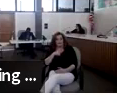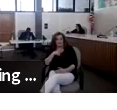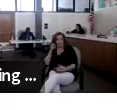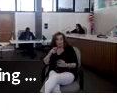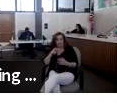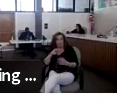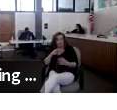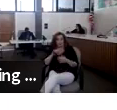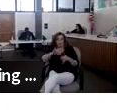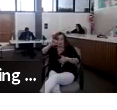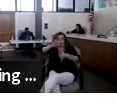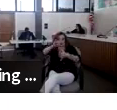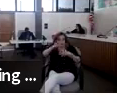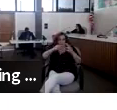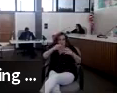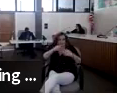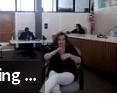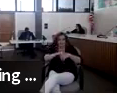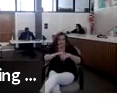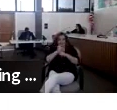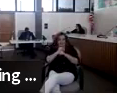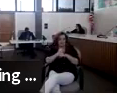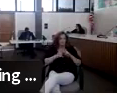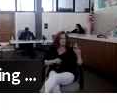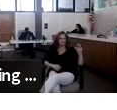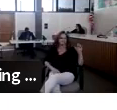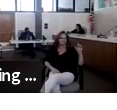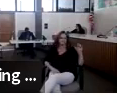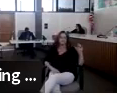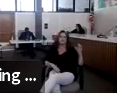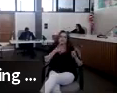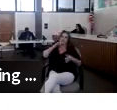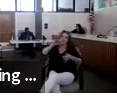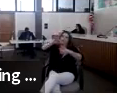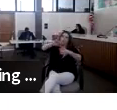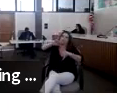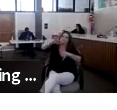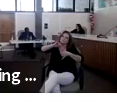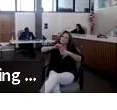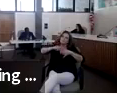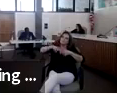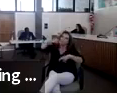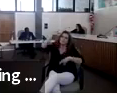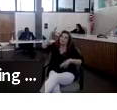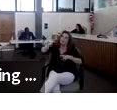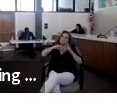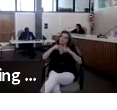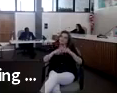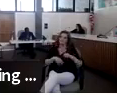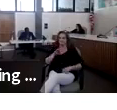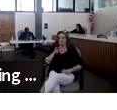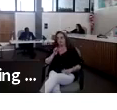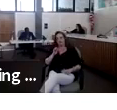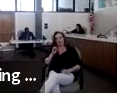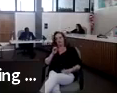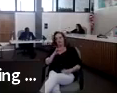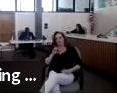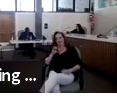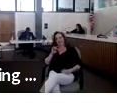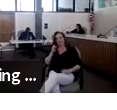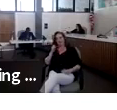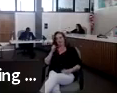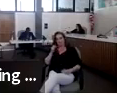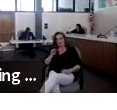campus now? Or? Not even close. Okay. Tallest building is Ellingson Hall, which is 12